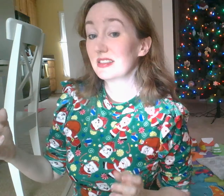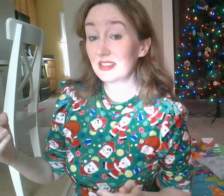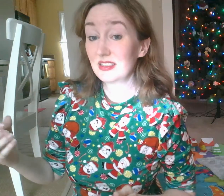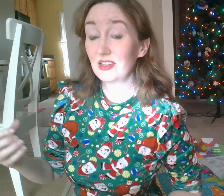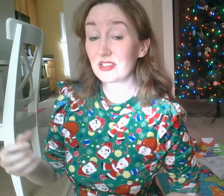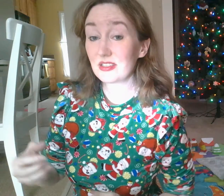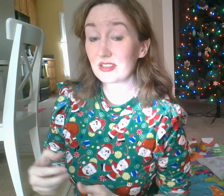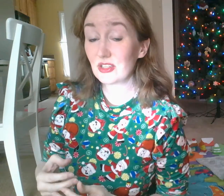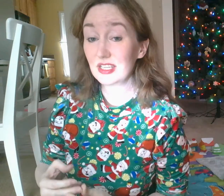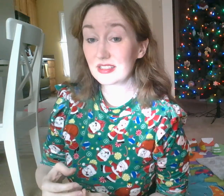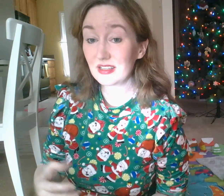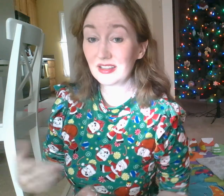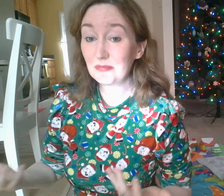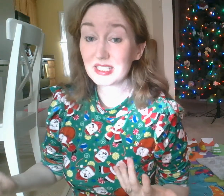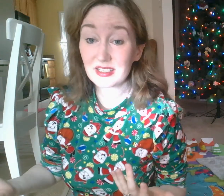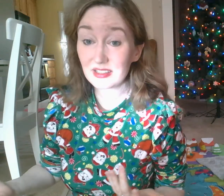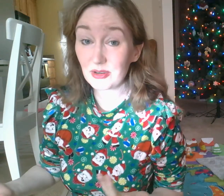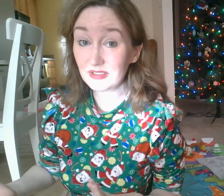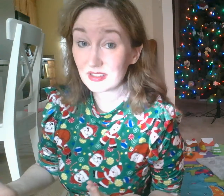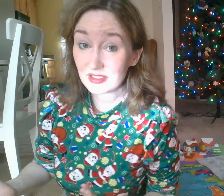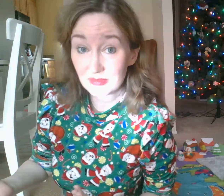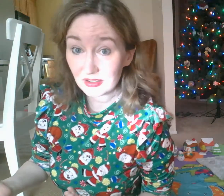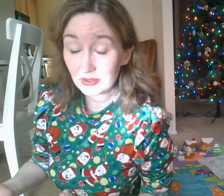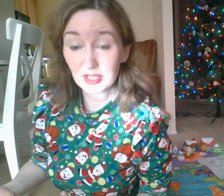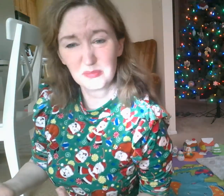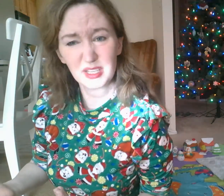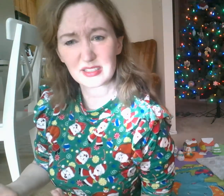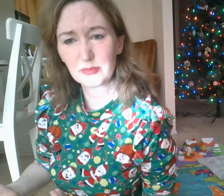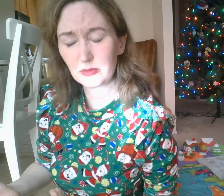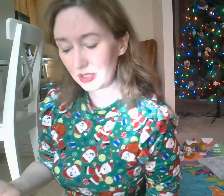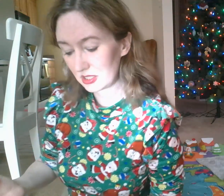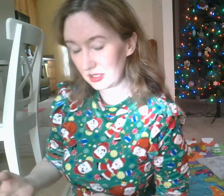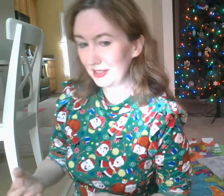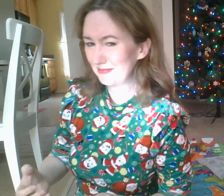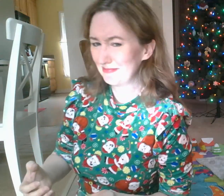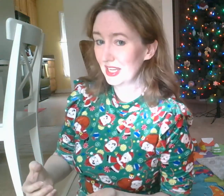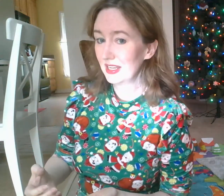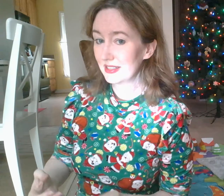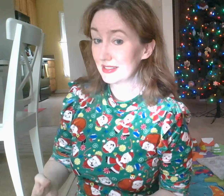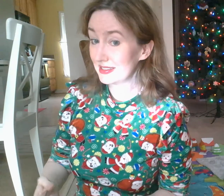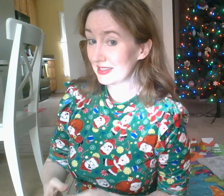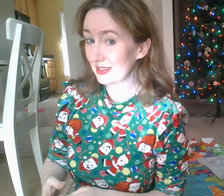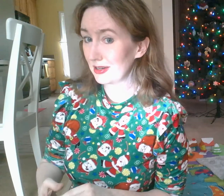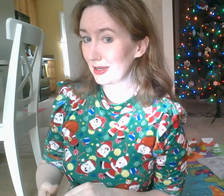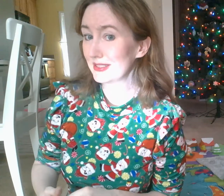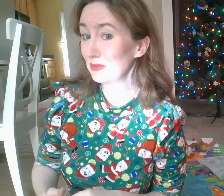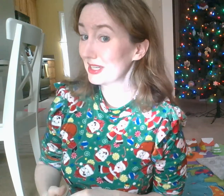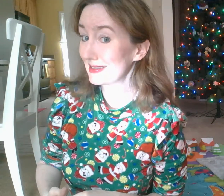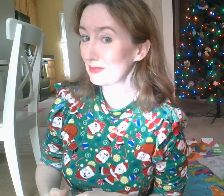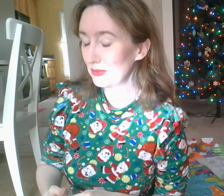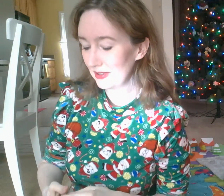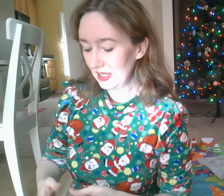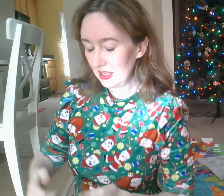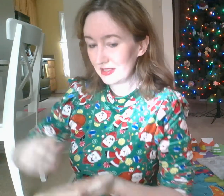Santa delicious cookies and not like biscuits and gravy or something, although that would be acceptable actually to the Santa at our house.